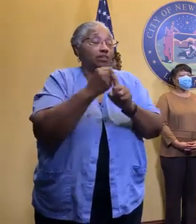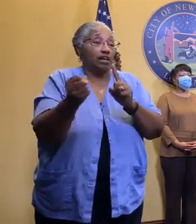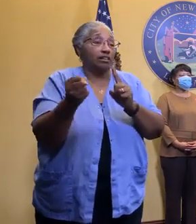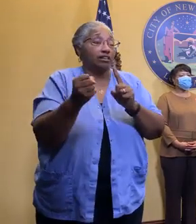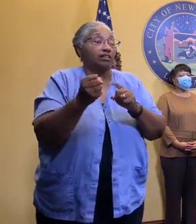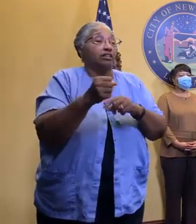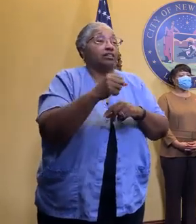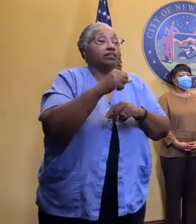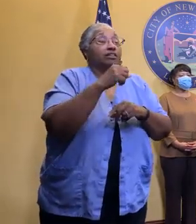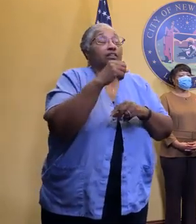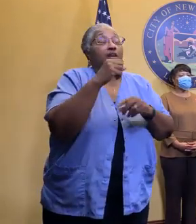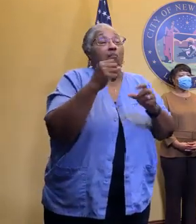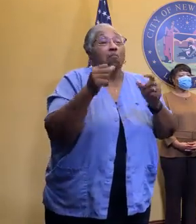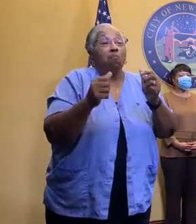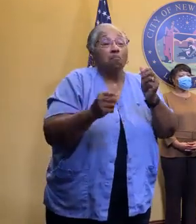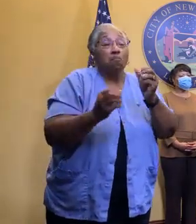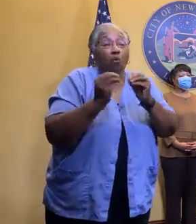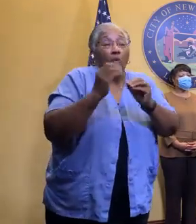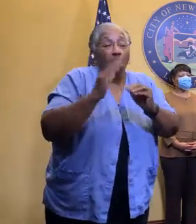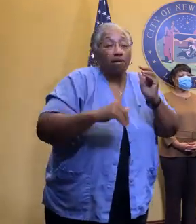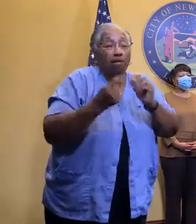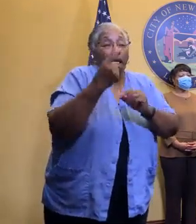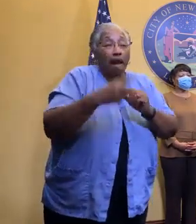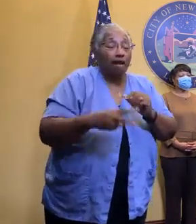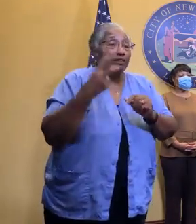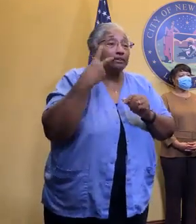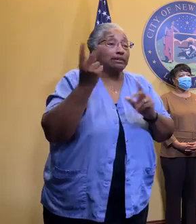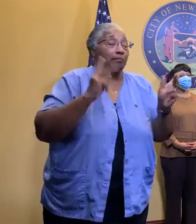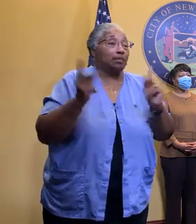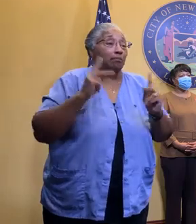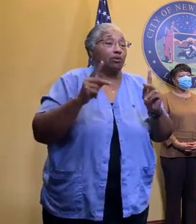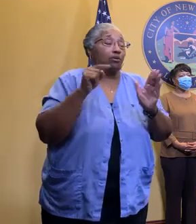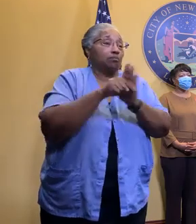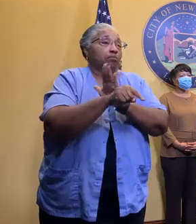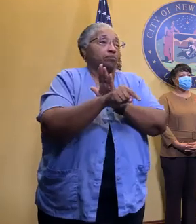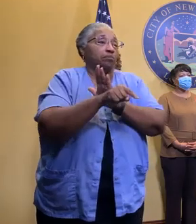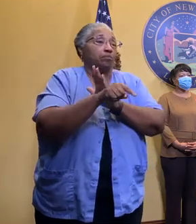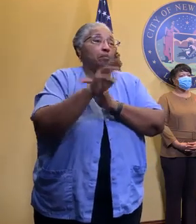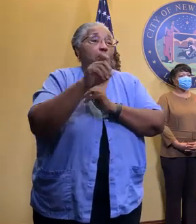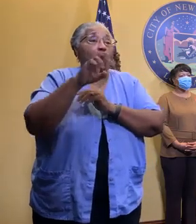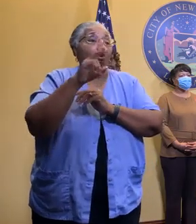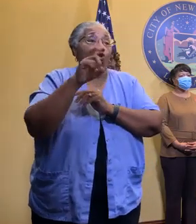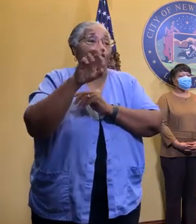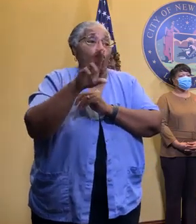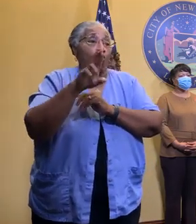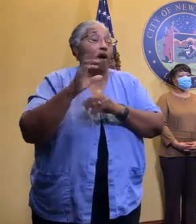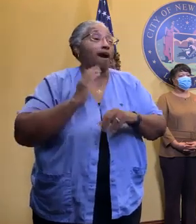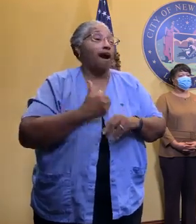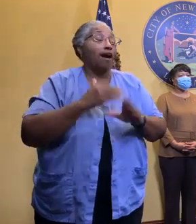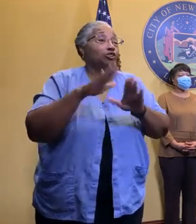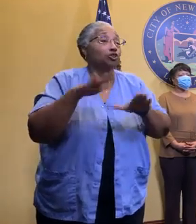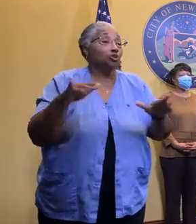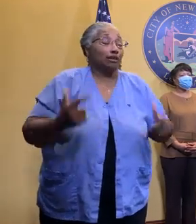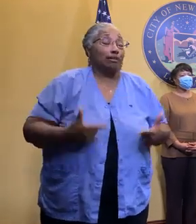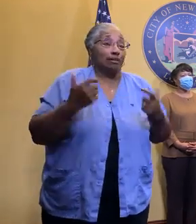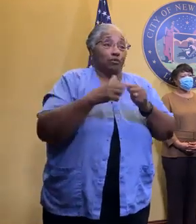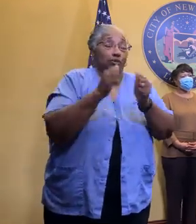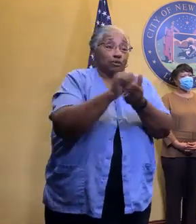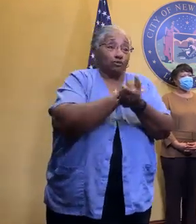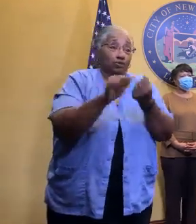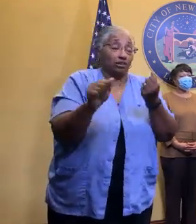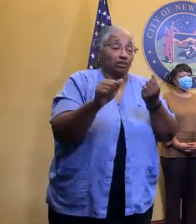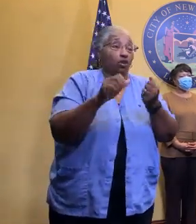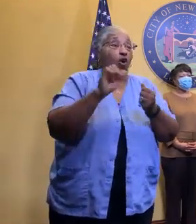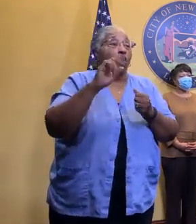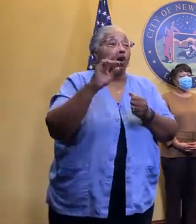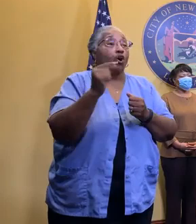beaten, and more than half had someone close to them murdered. Our children are living with trauma. As a result, in August